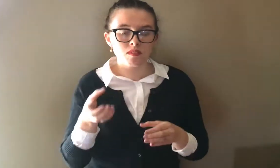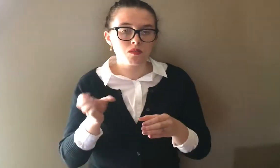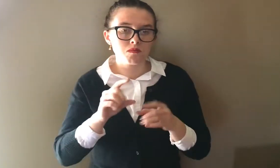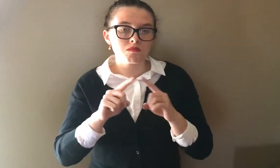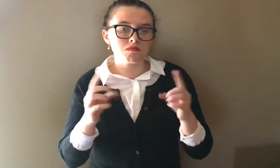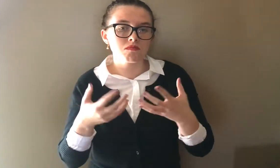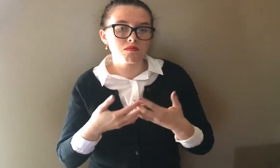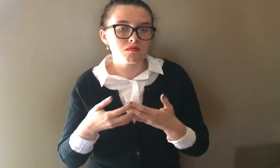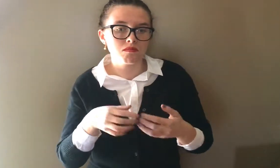or even death.